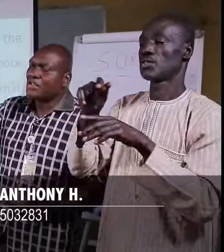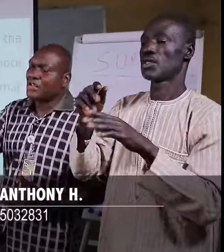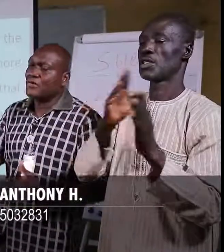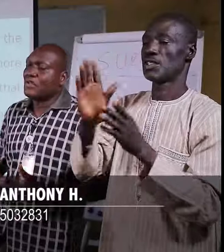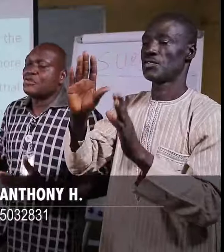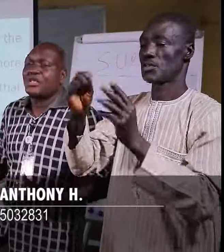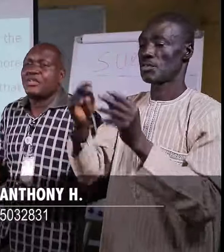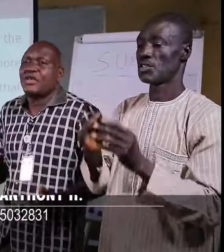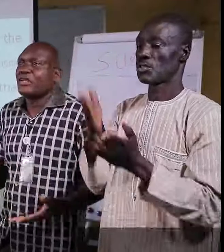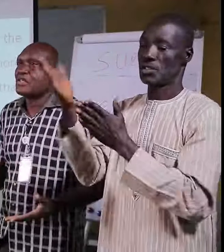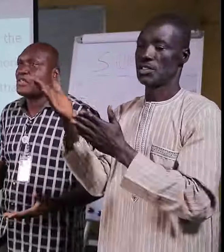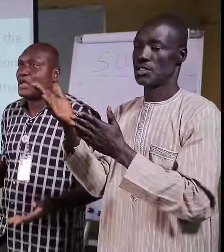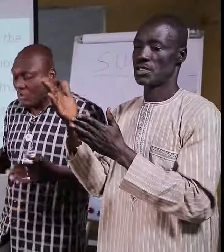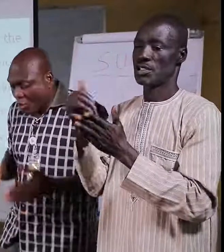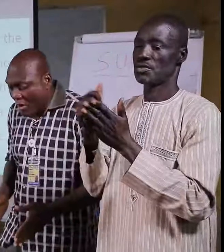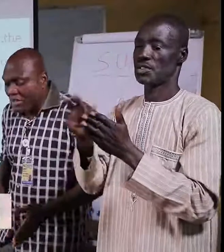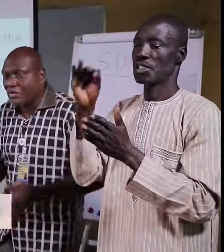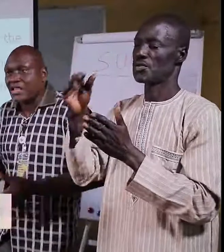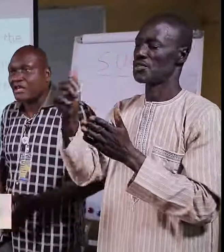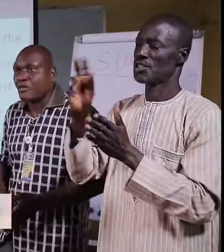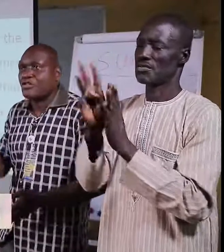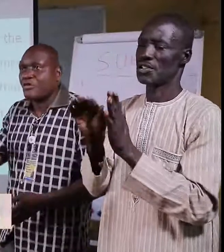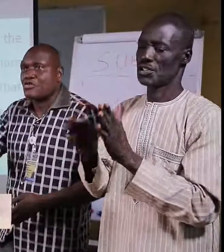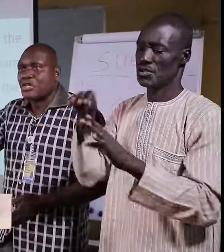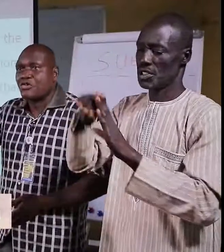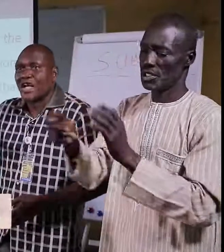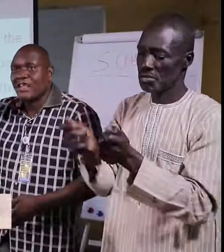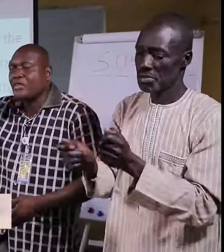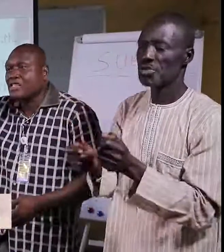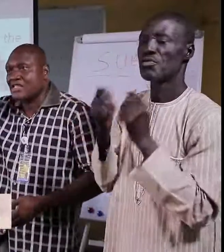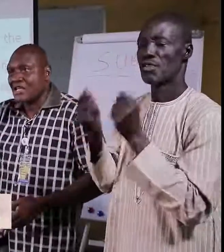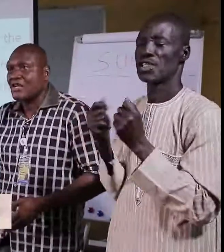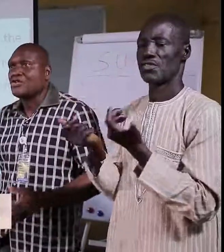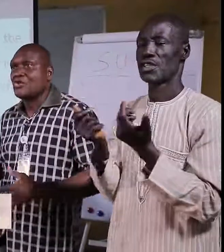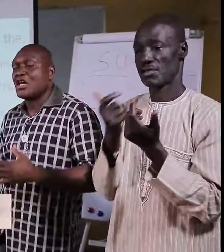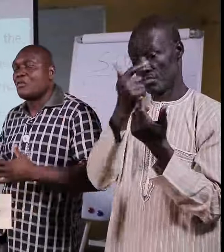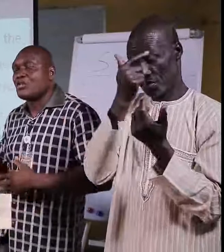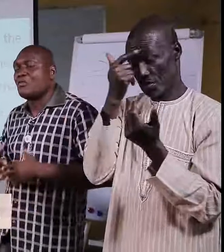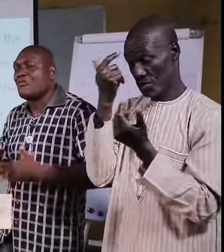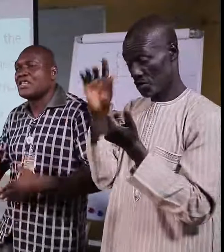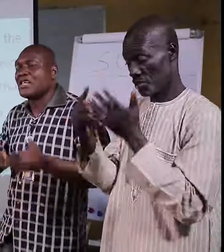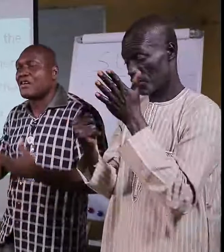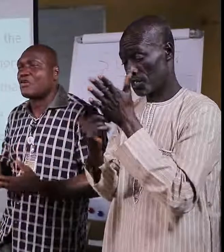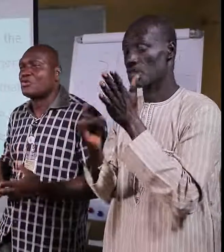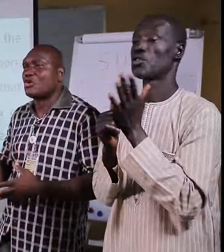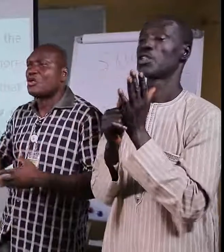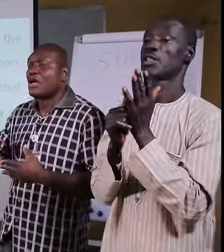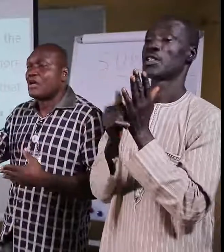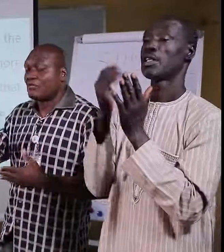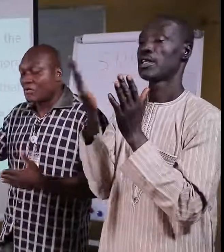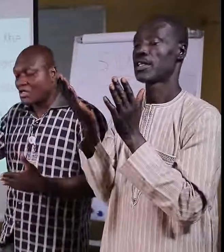place. They will tell you it will take you 10 minutes. And you come out there, you enter the bus will take you there, 10 minutes is there. So there was improvement in